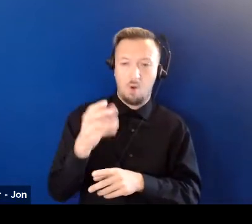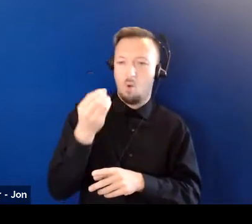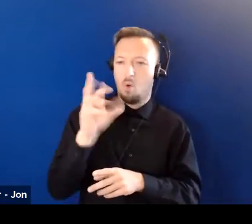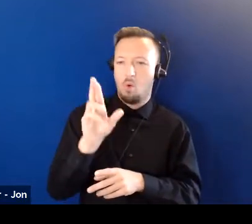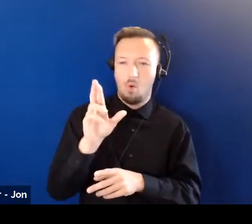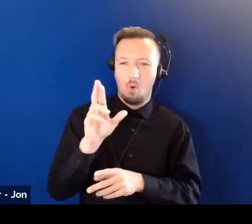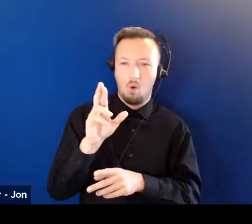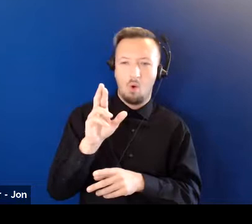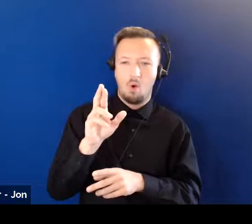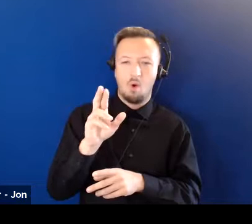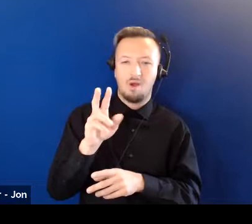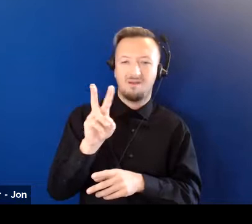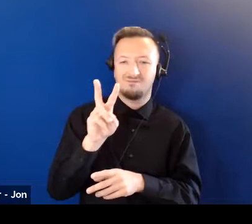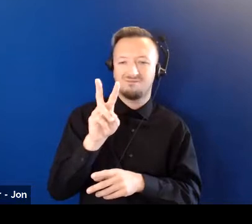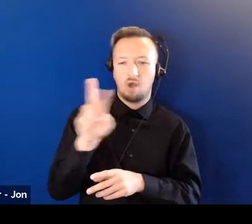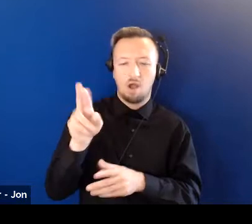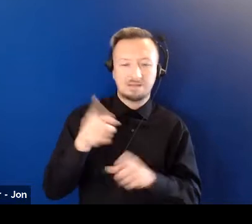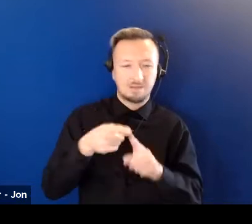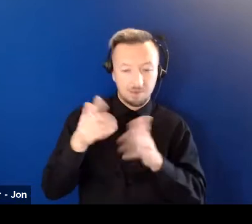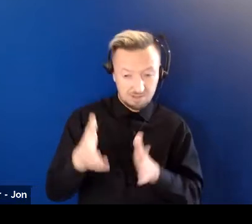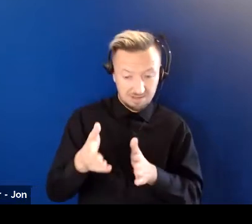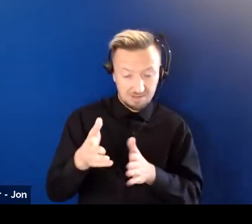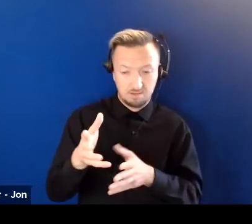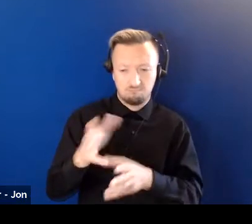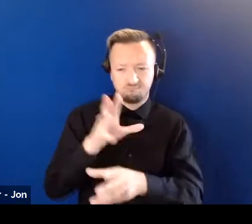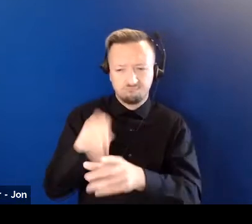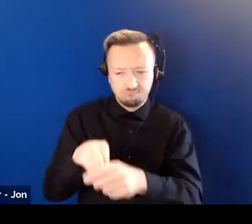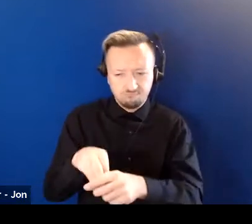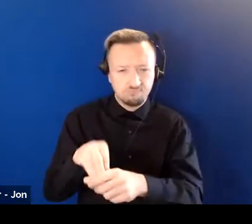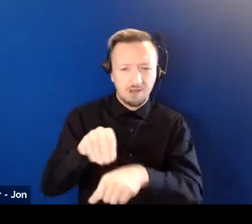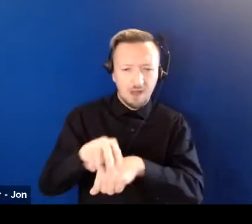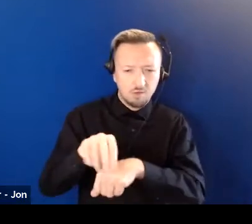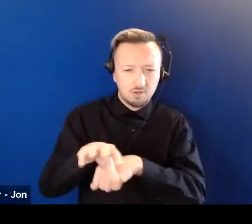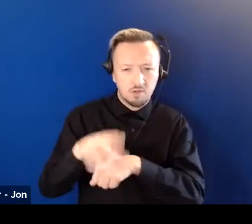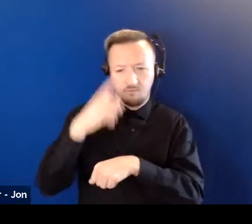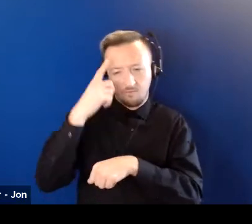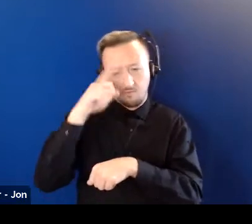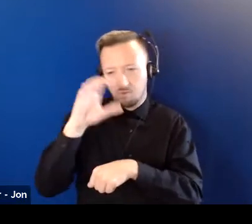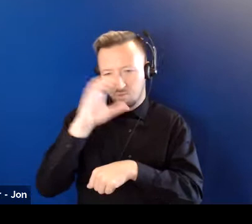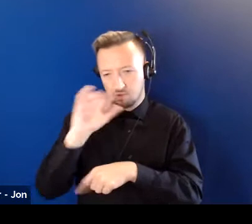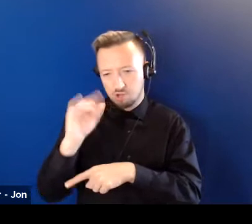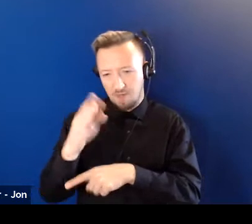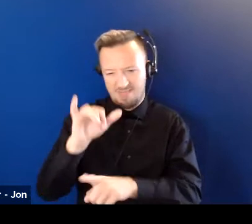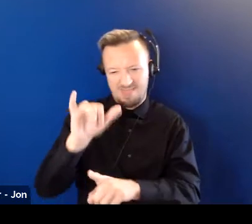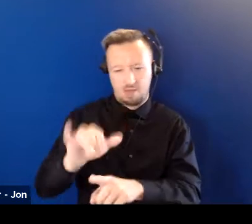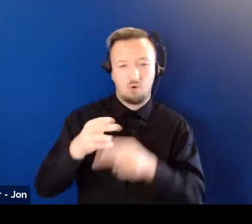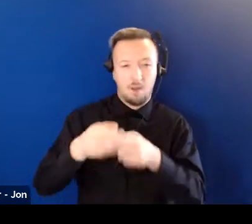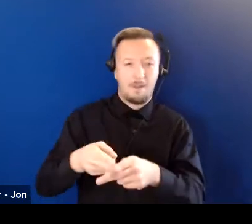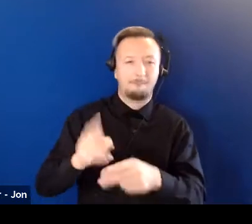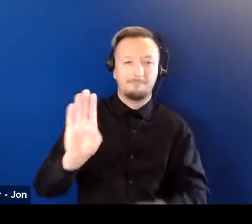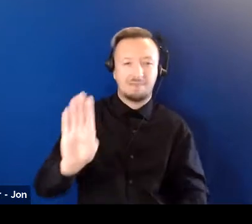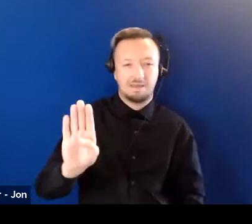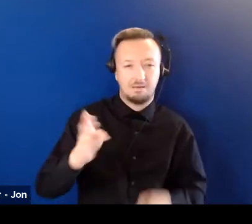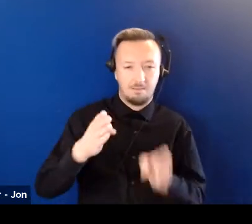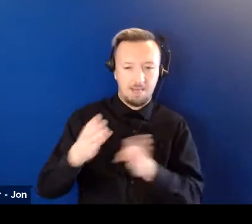involved with our vocational specialist, was Plan B. And we wanted people to have a broad view that if one